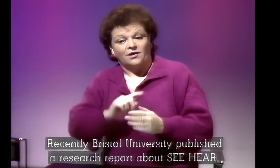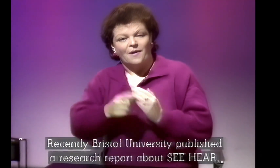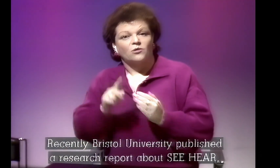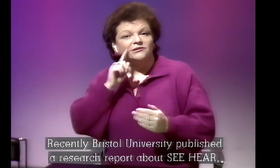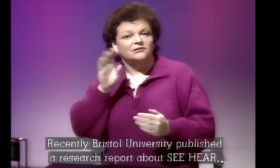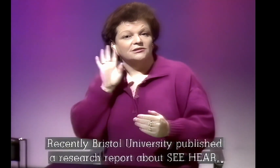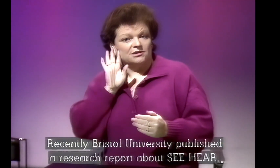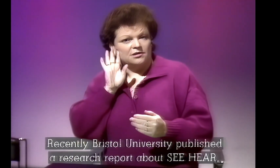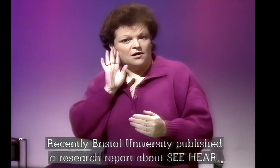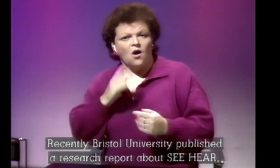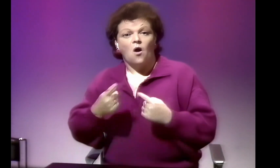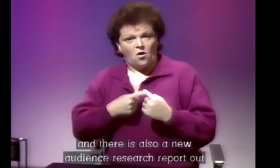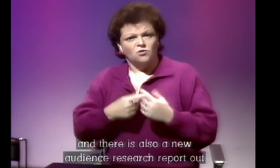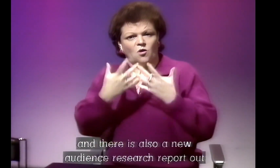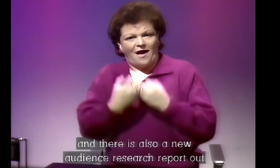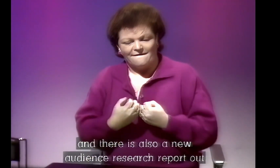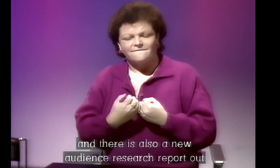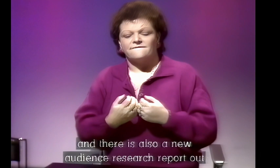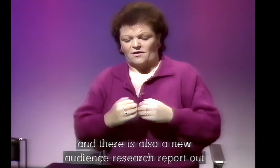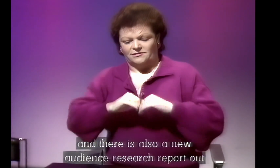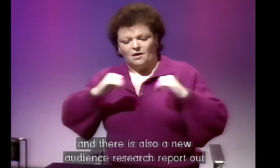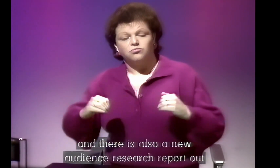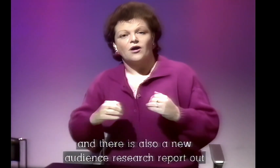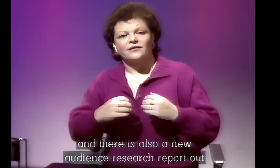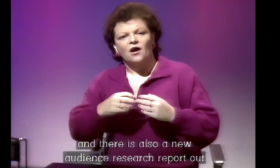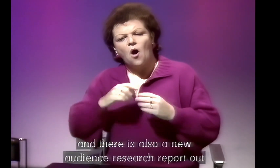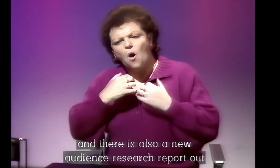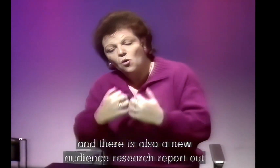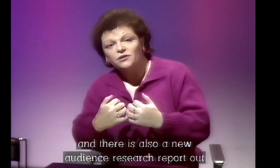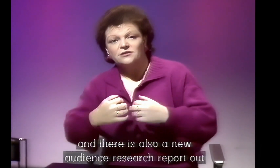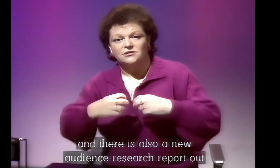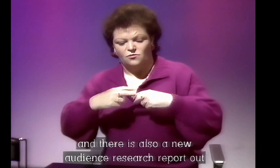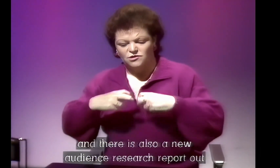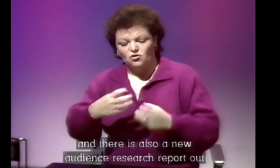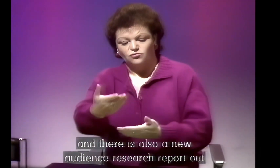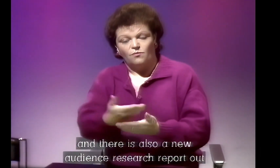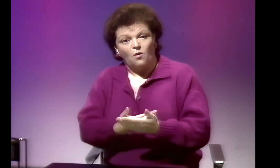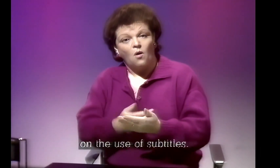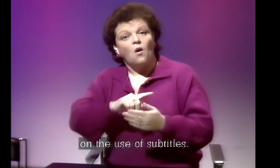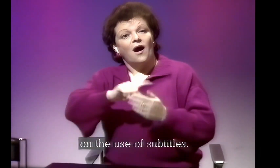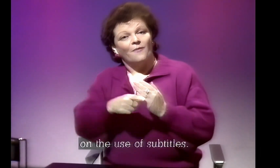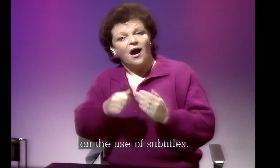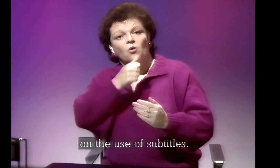See Here, and there is also a new audience research report out on the use of subtitles.